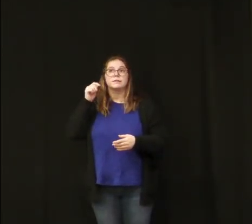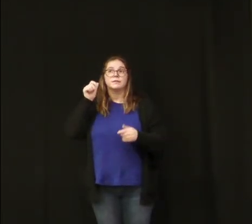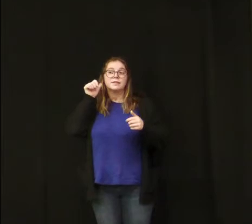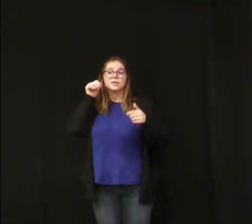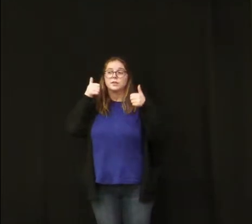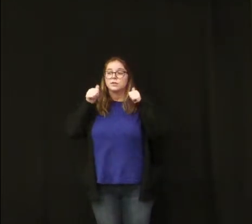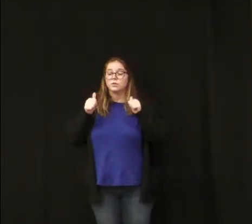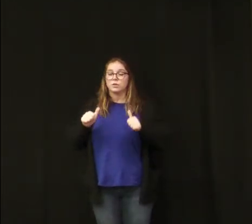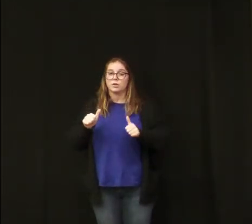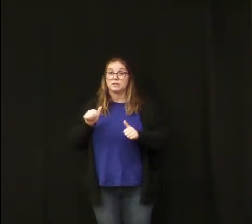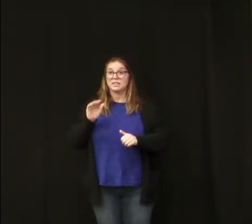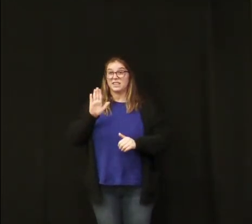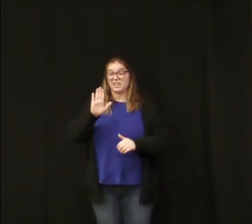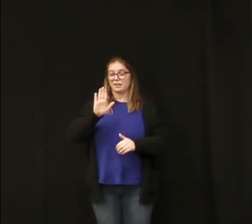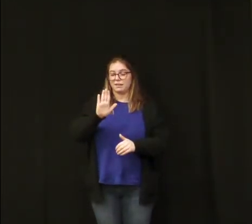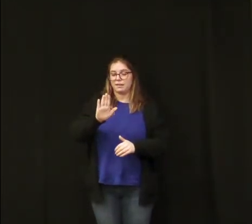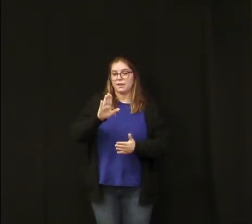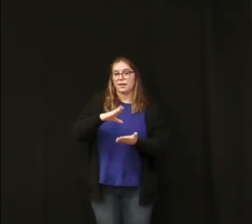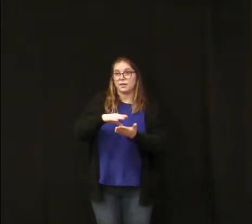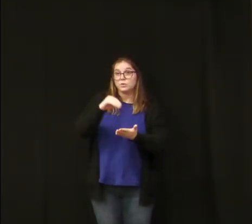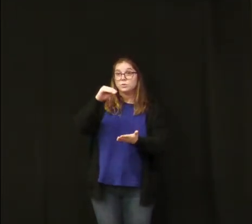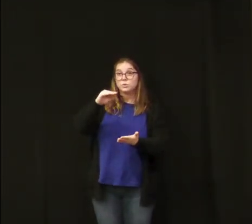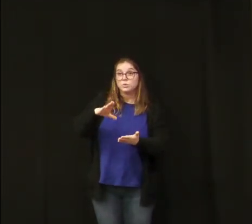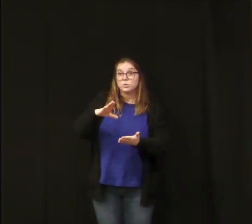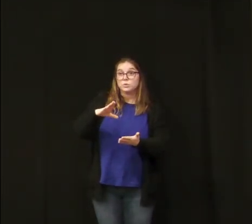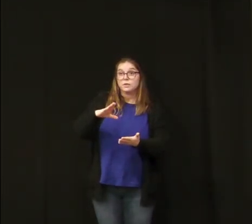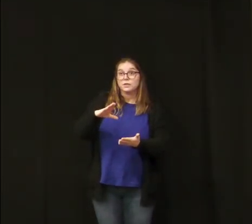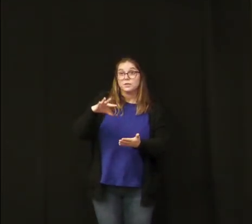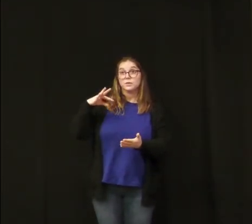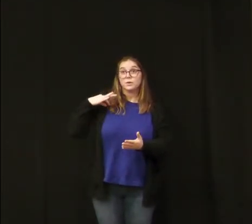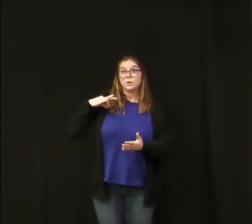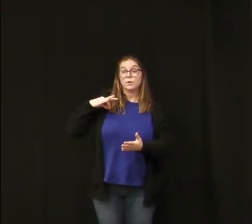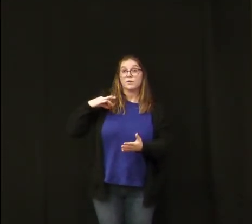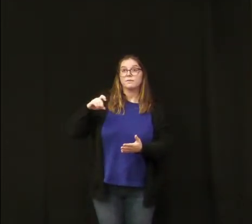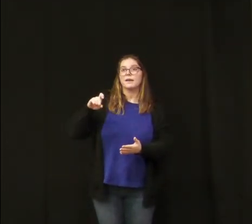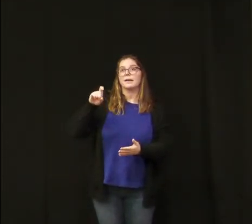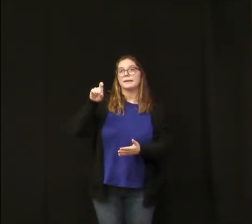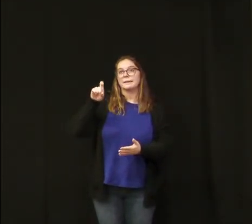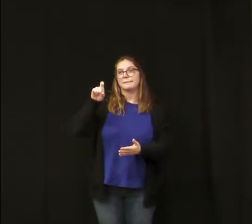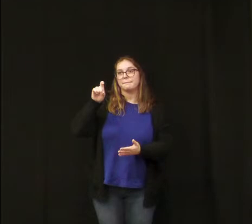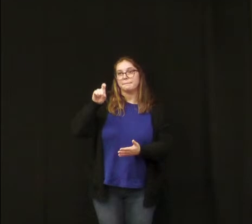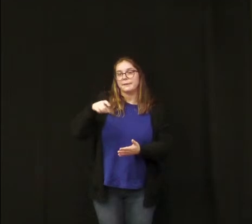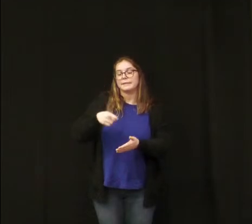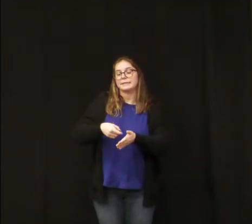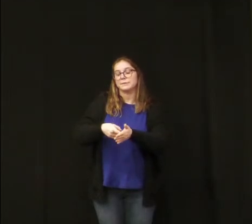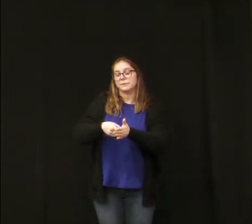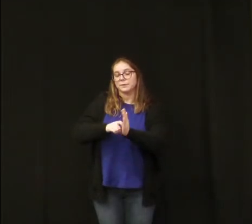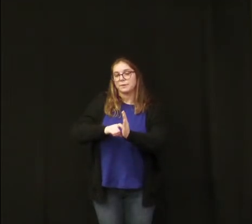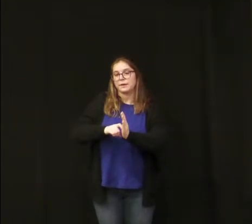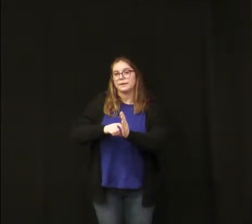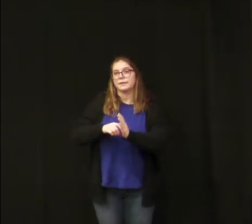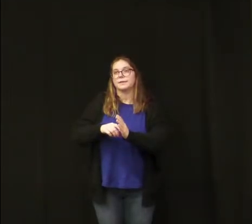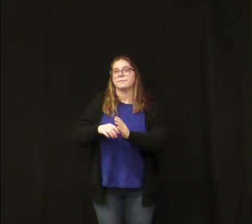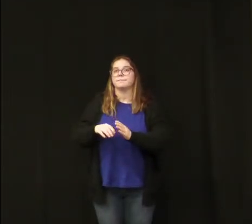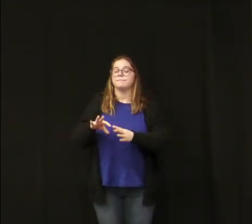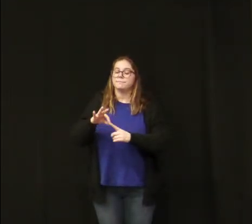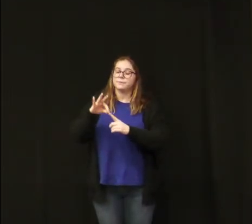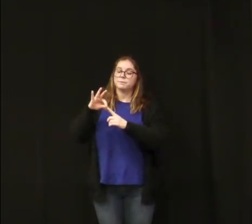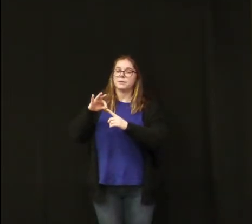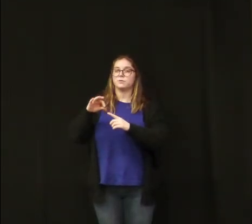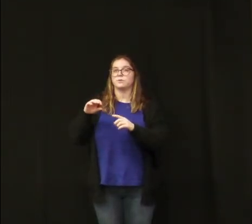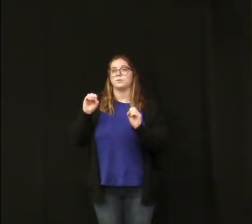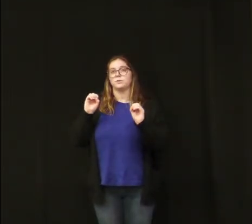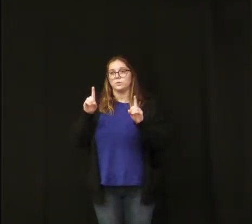that means that the student must, in order to qualify, they must require specially designed instruction and